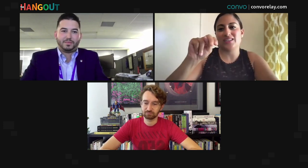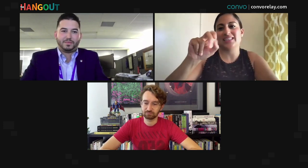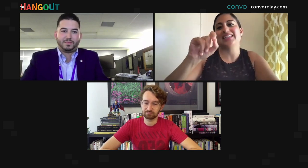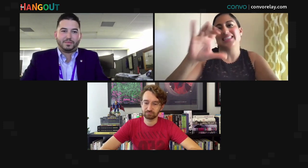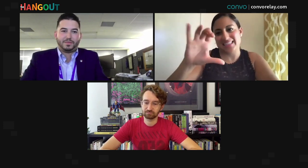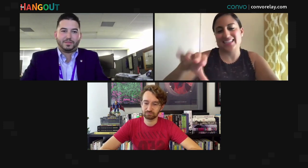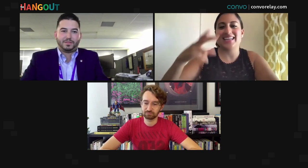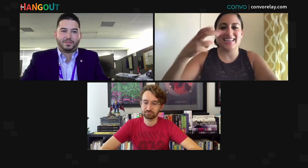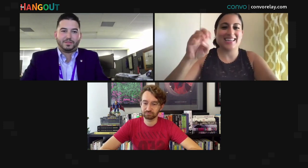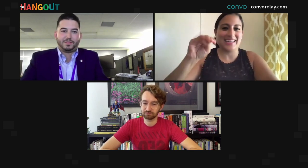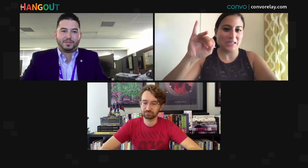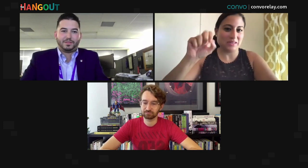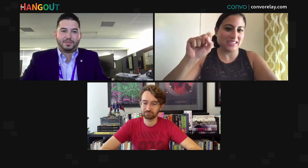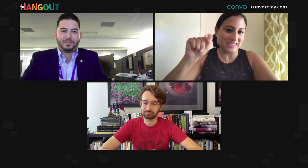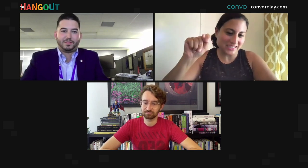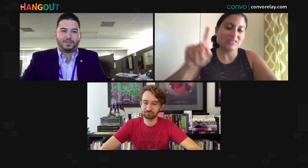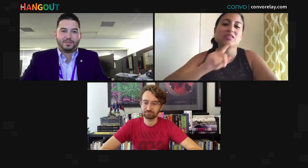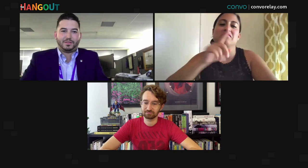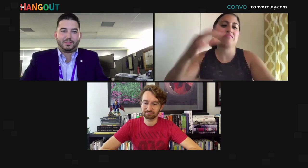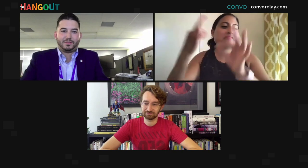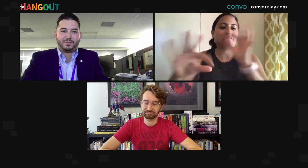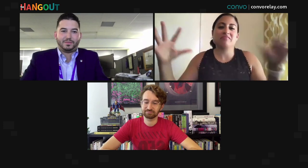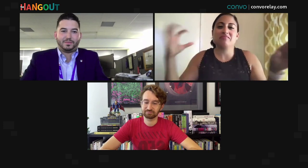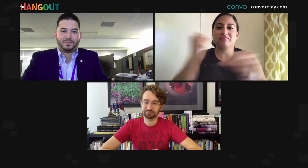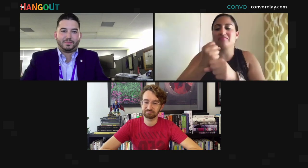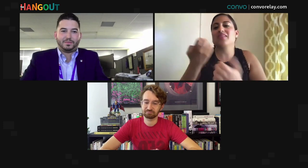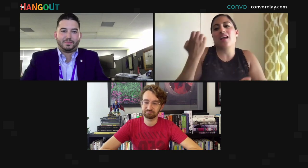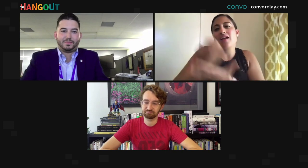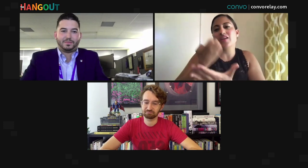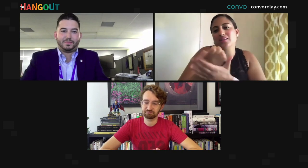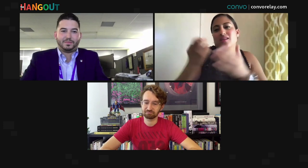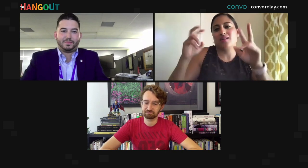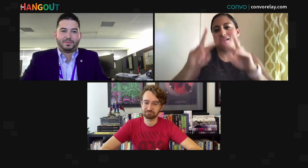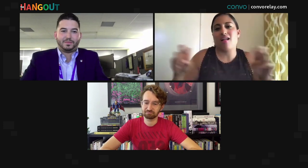and my role there is a forensic chemist.